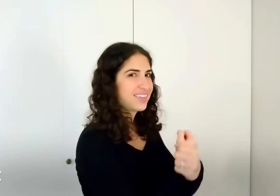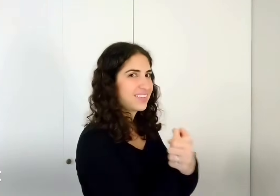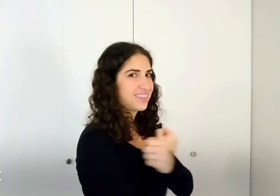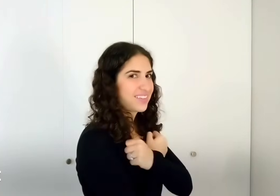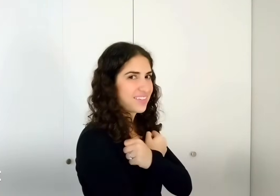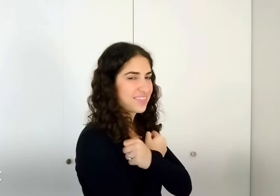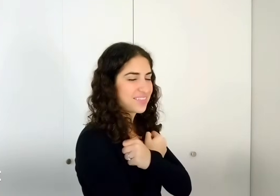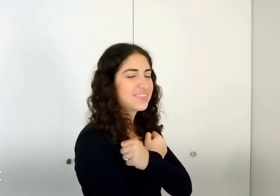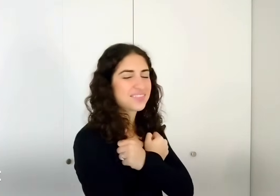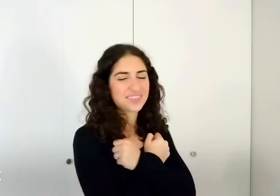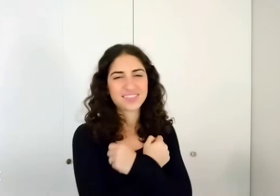Love.